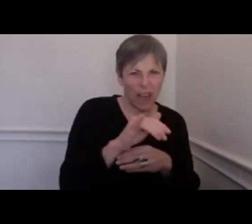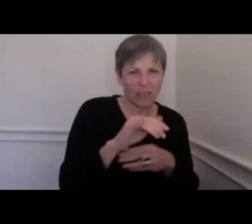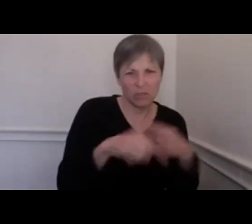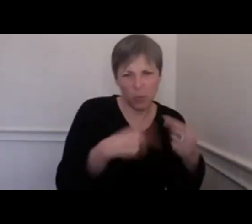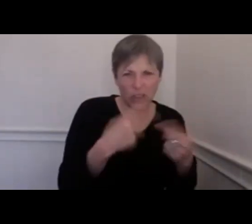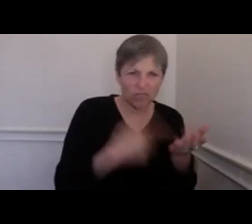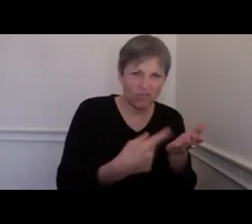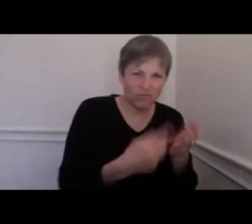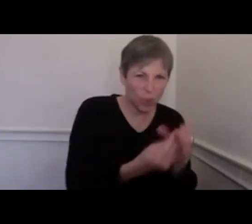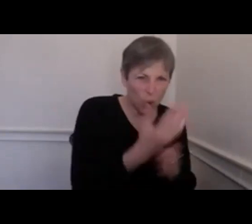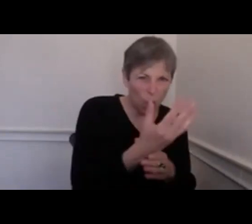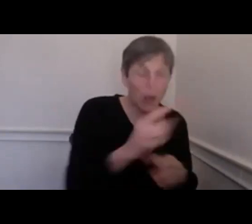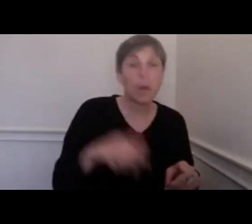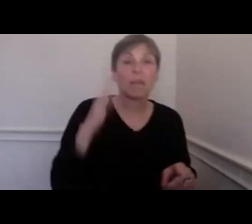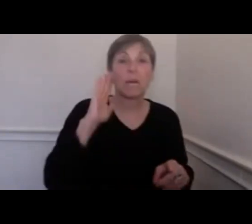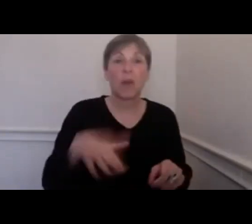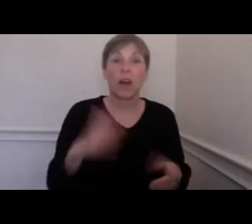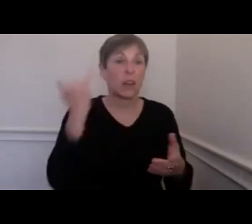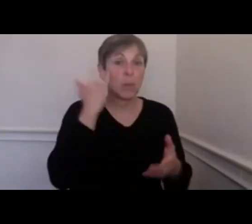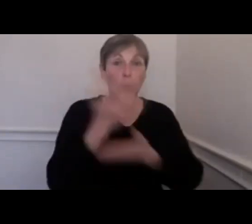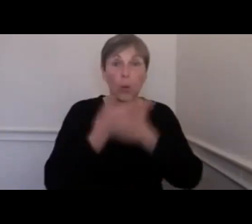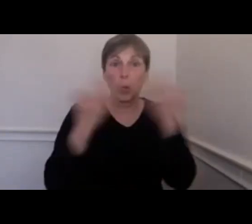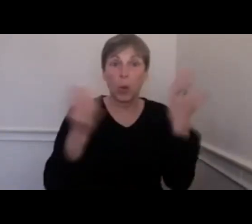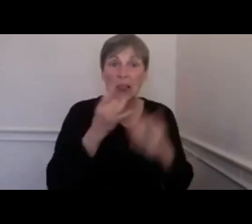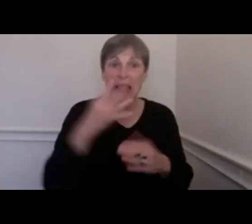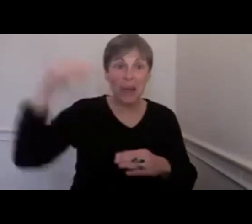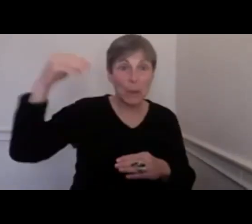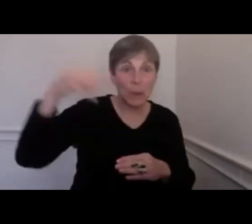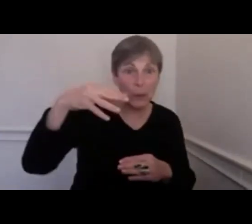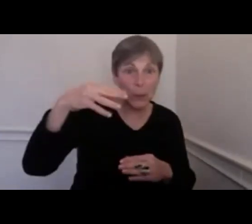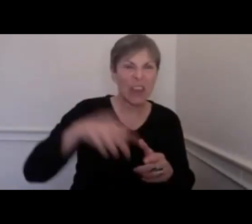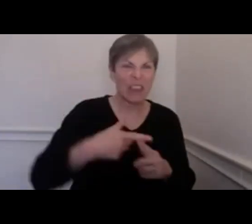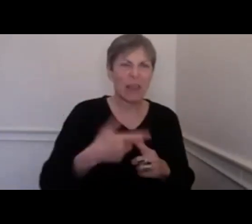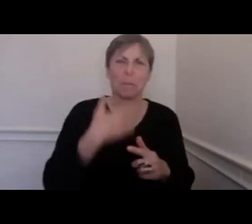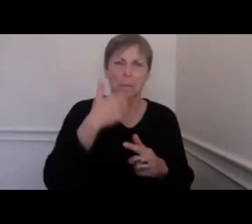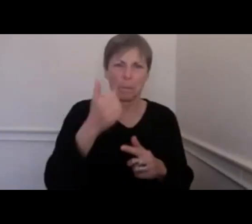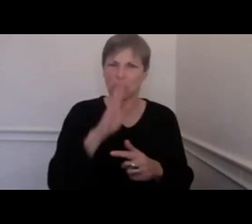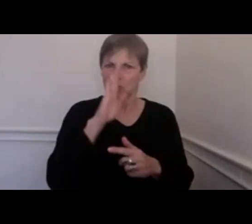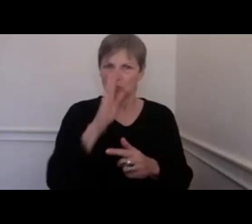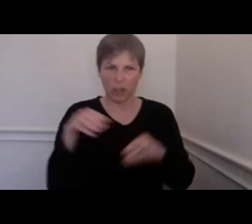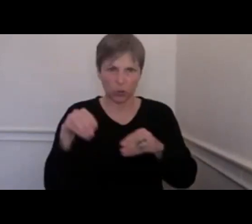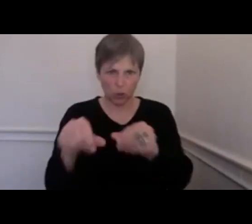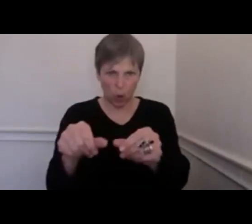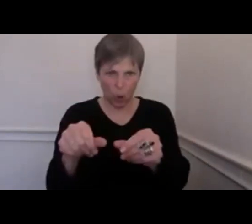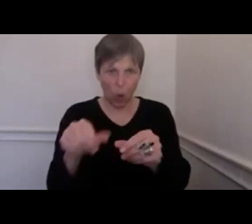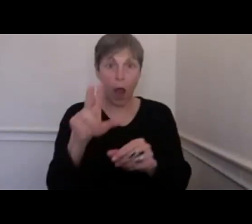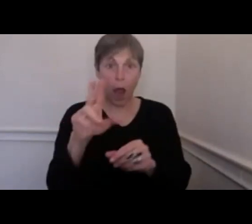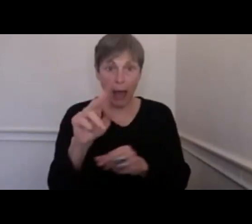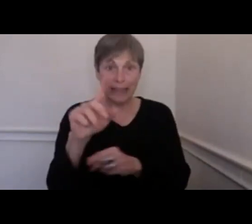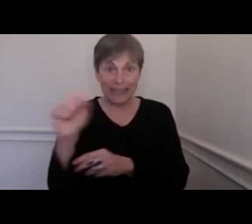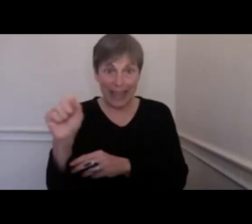light, you're probably better off direct sowing a lot of these annuals, if it really says transplant